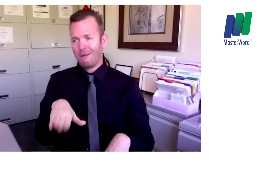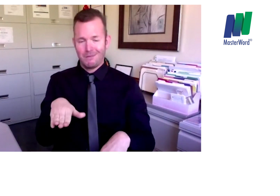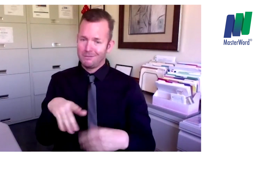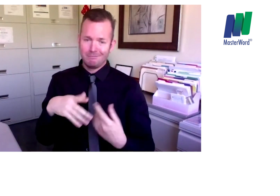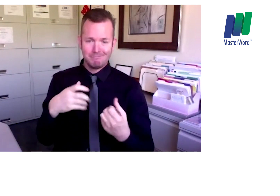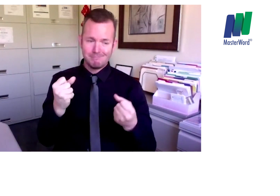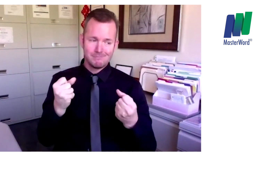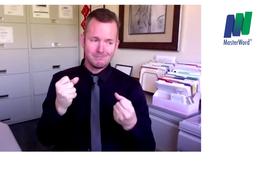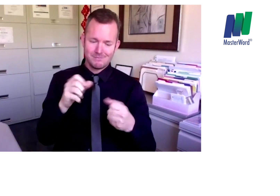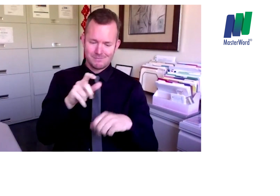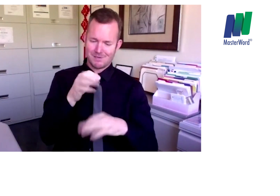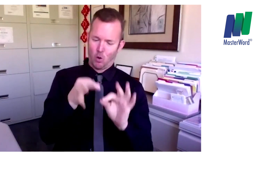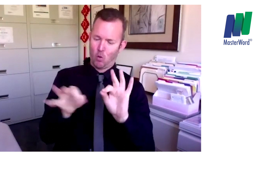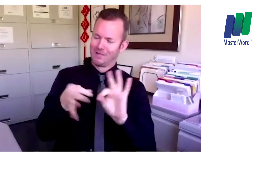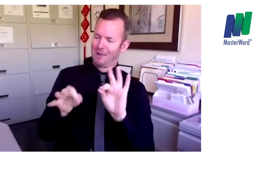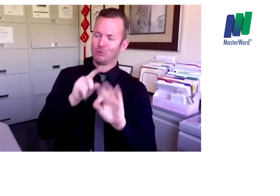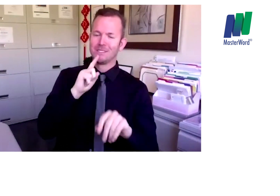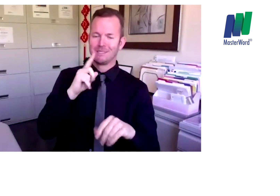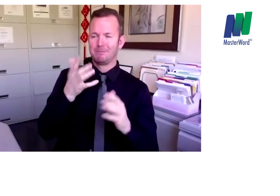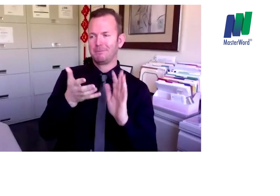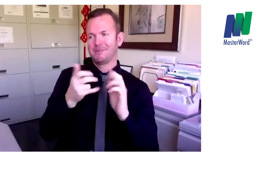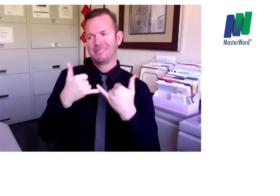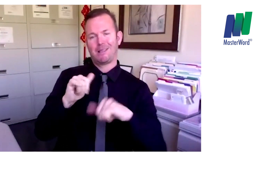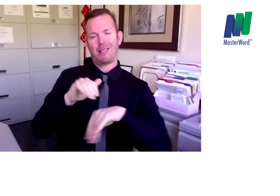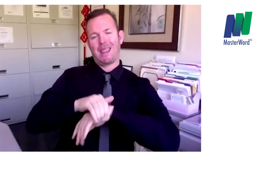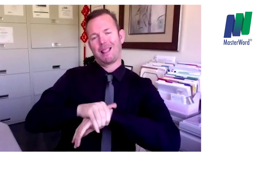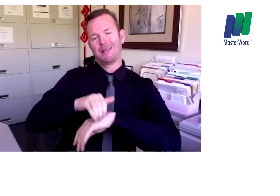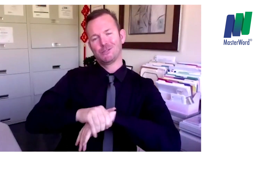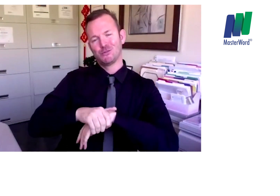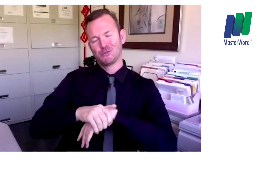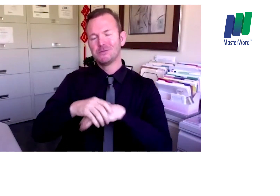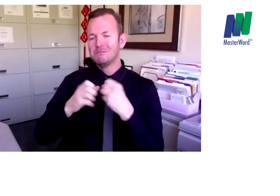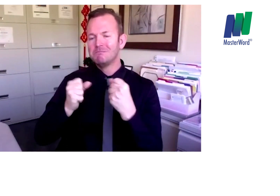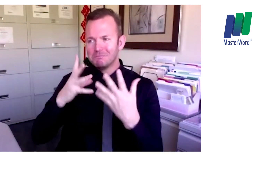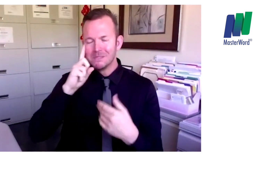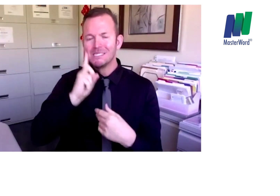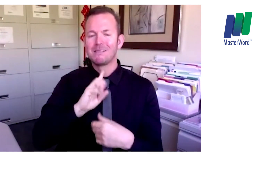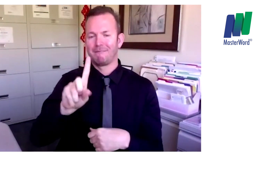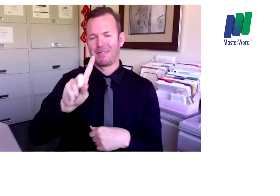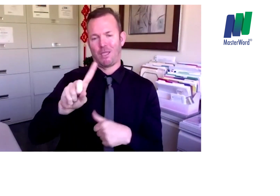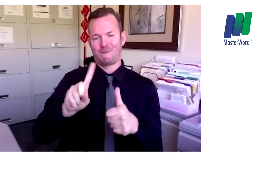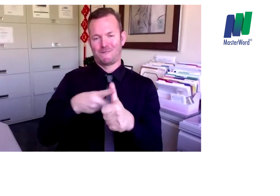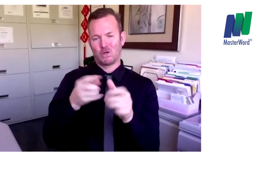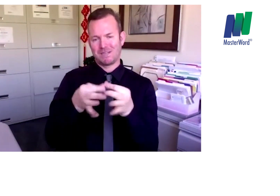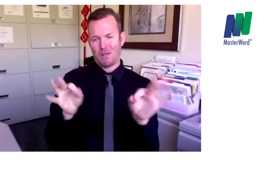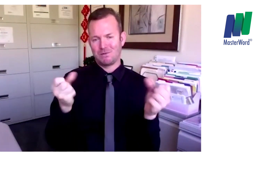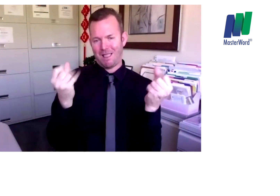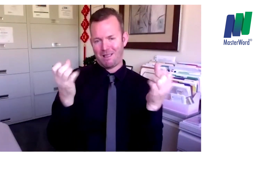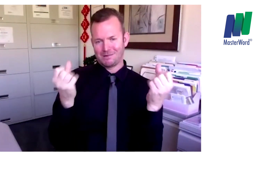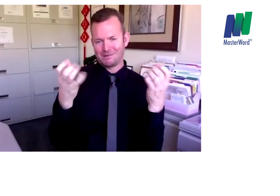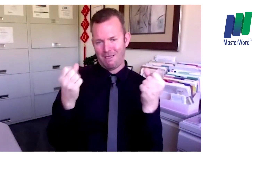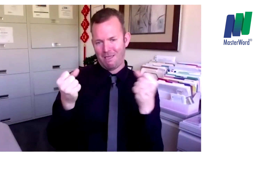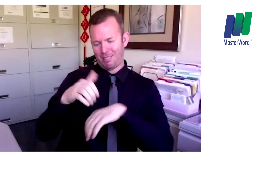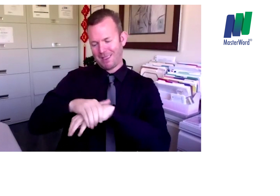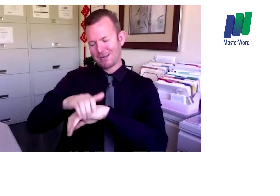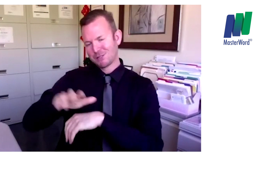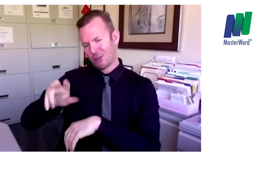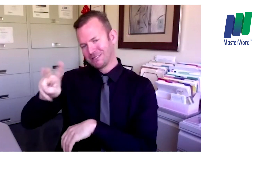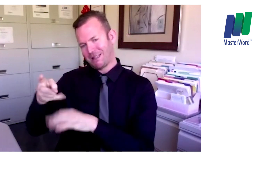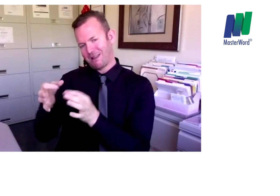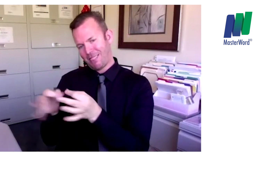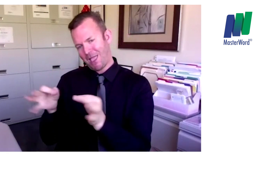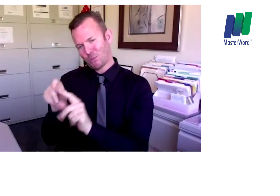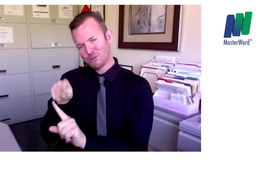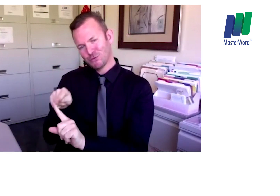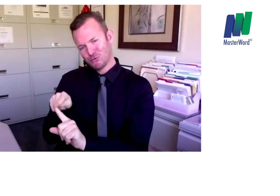And I know that closed captions obviously are a discussion as well, and why do they need American Sign Language interpreters, but